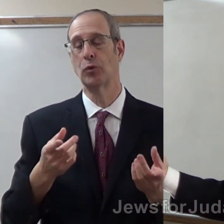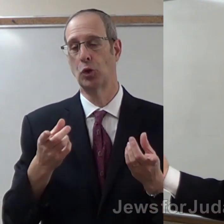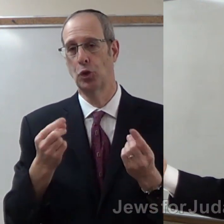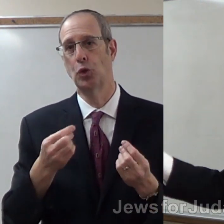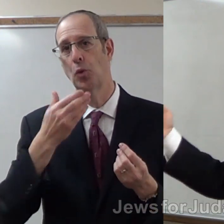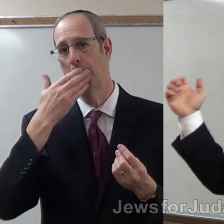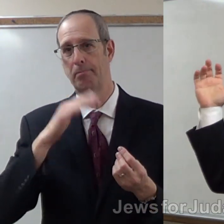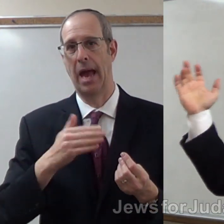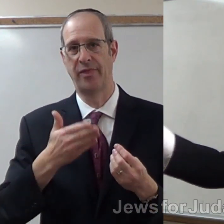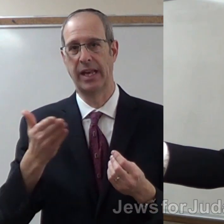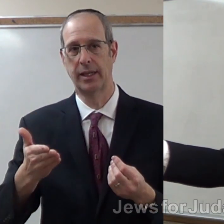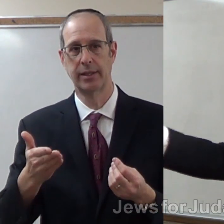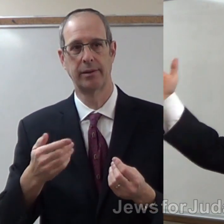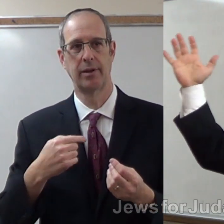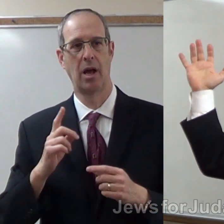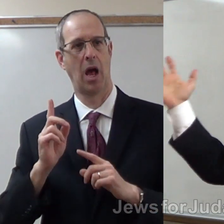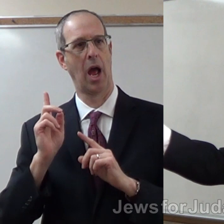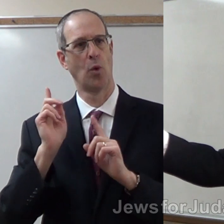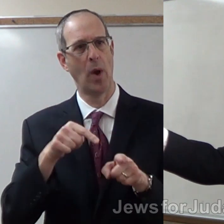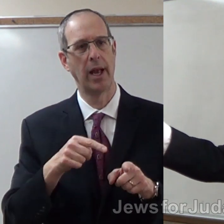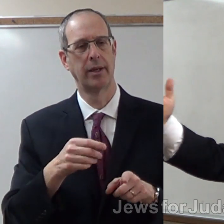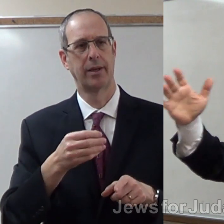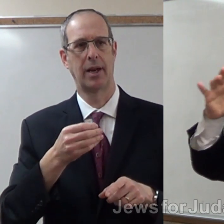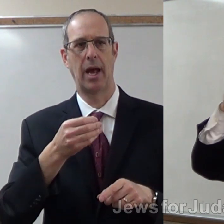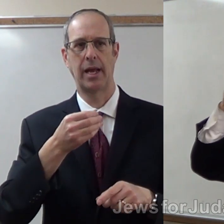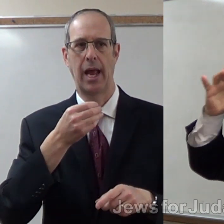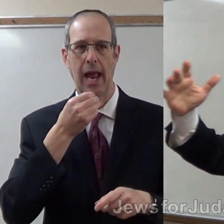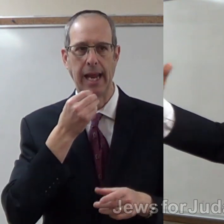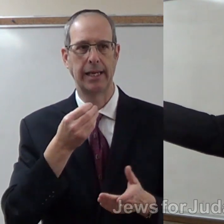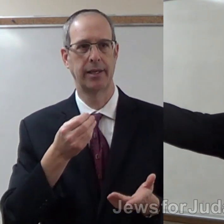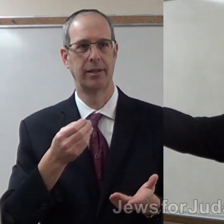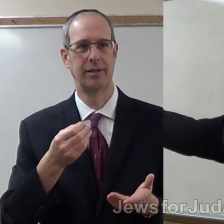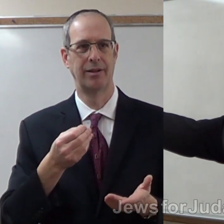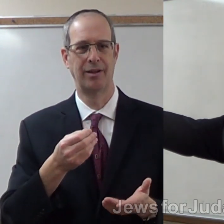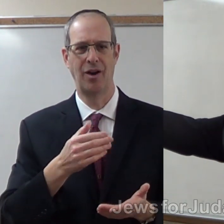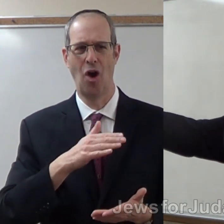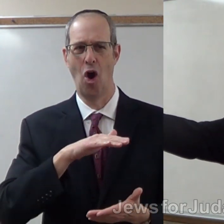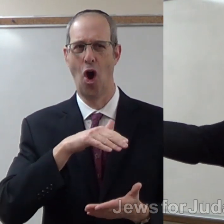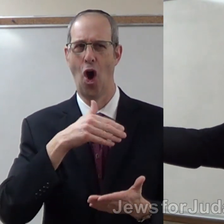things. I went and I ate